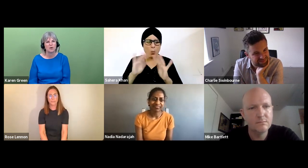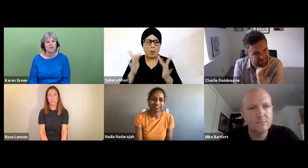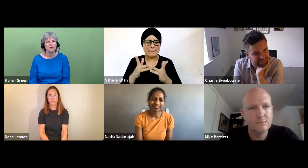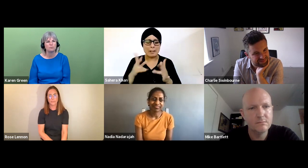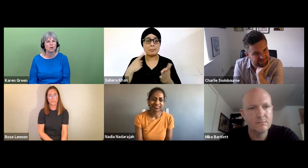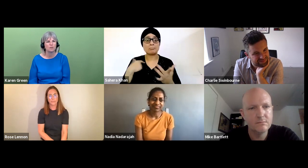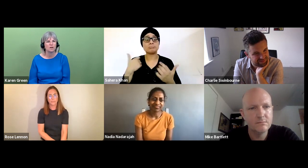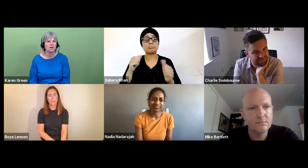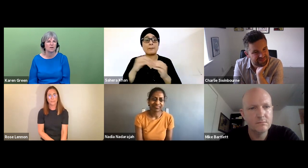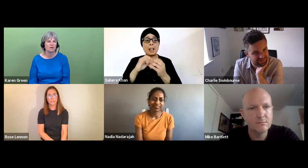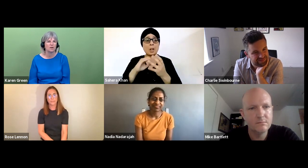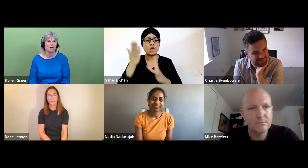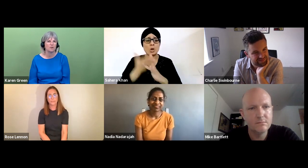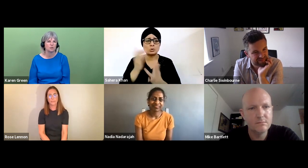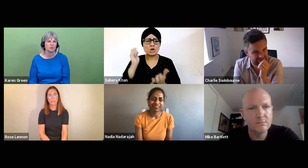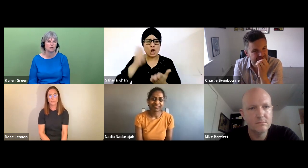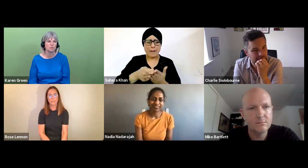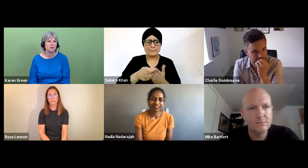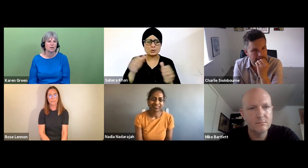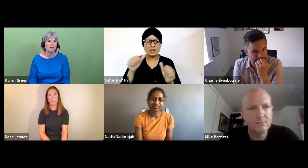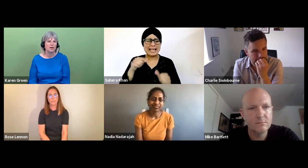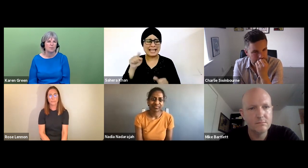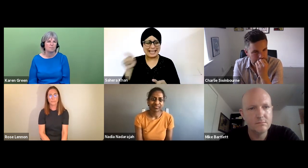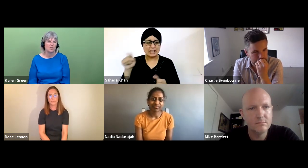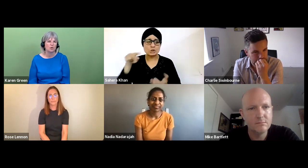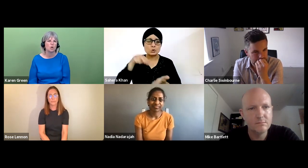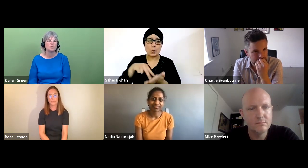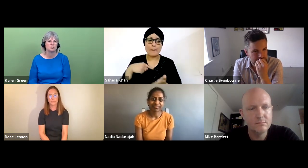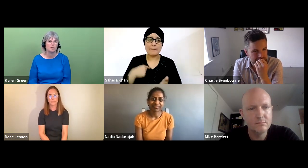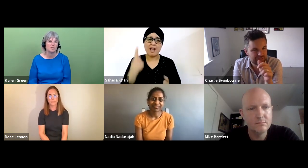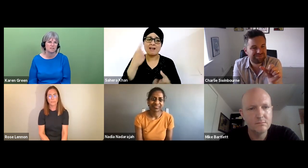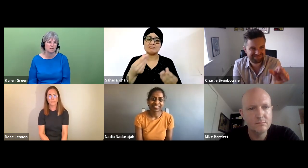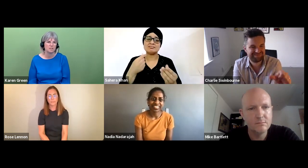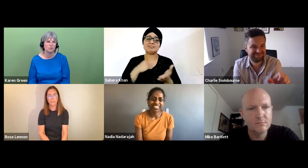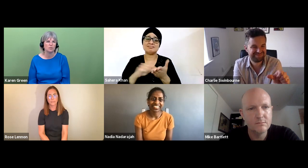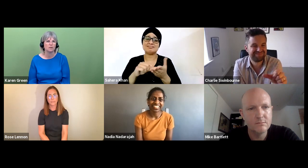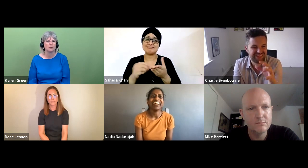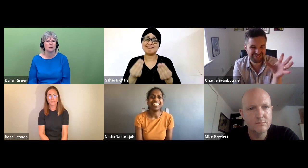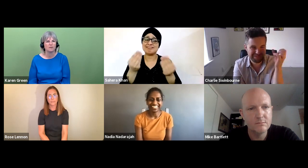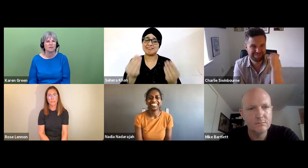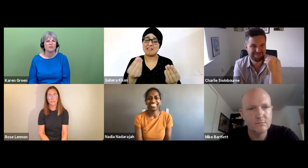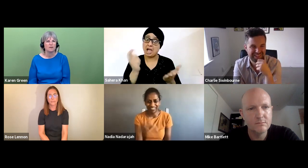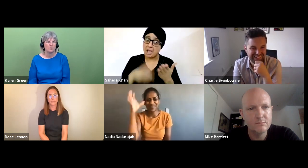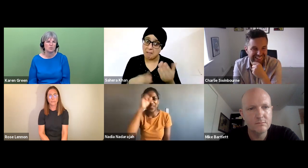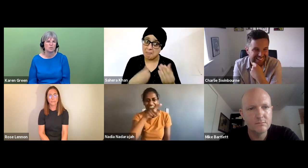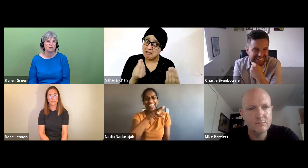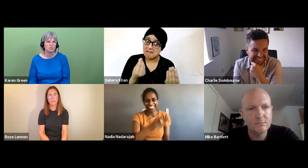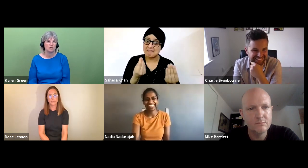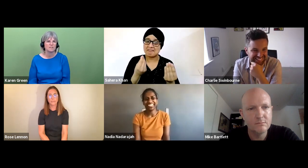then wrote a short, I got commissioned by BSL Zone to write